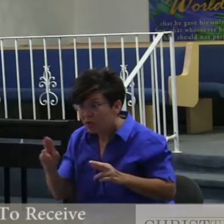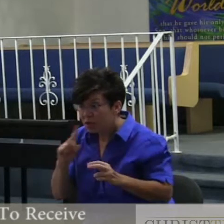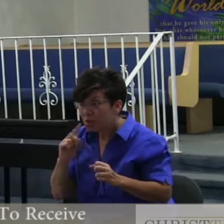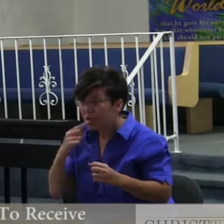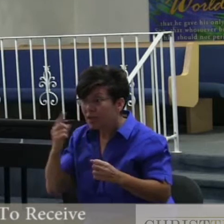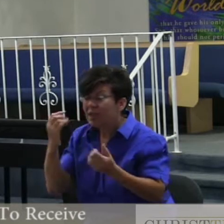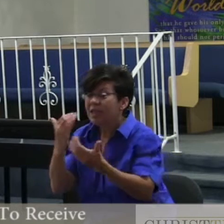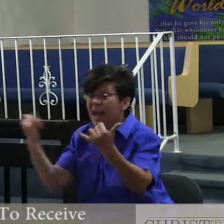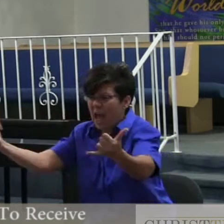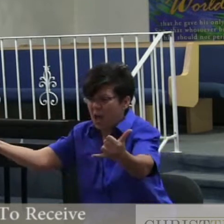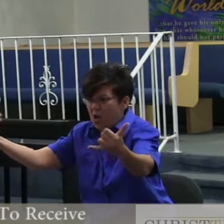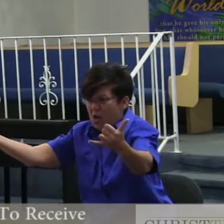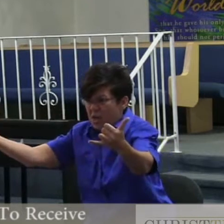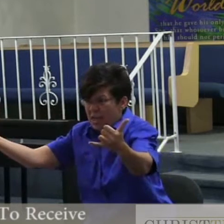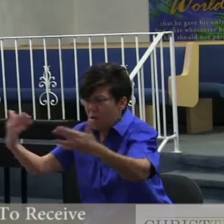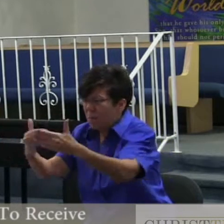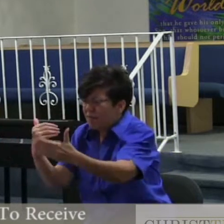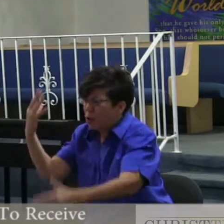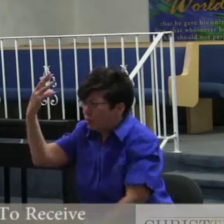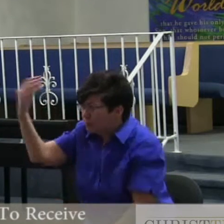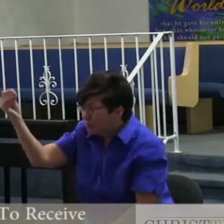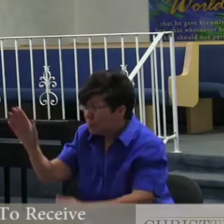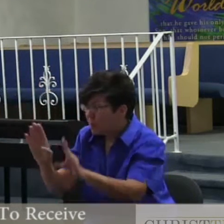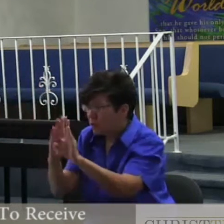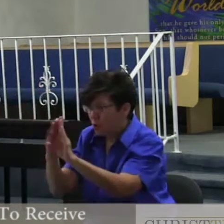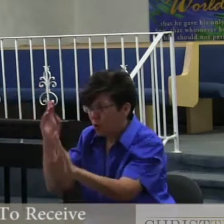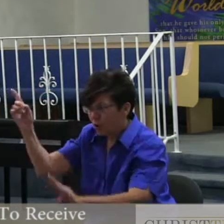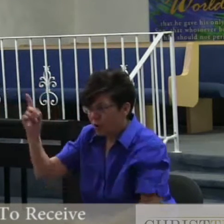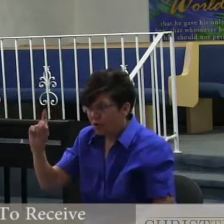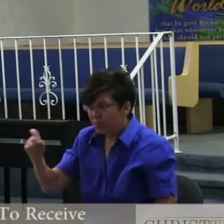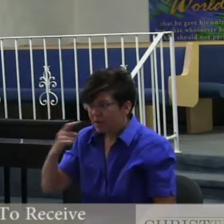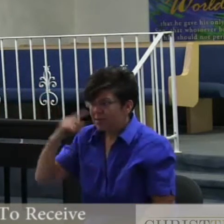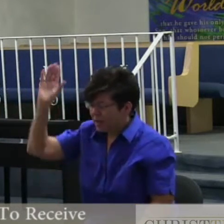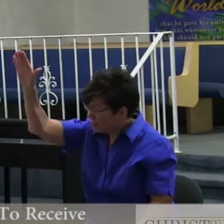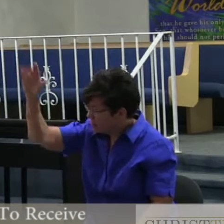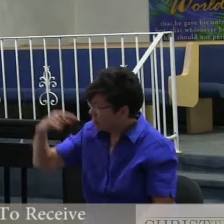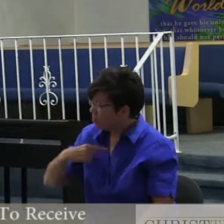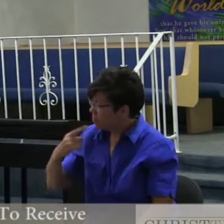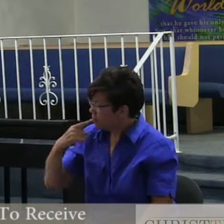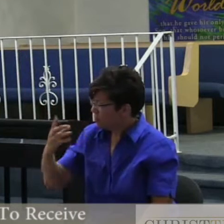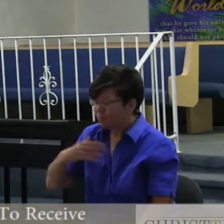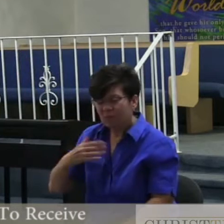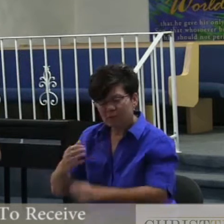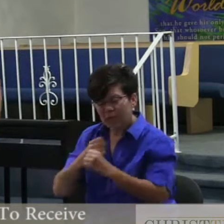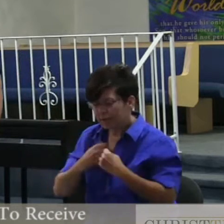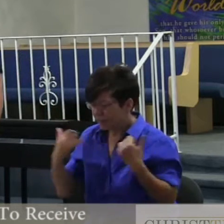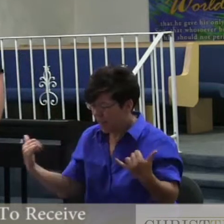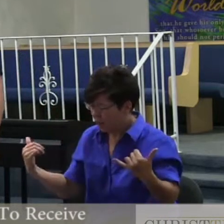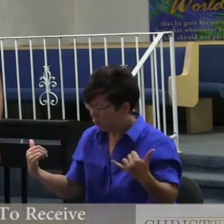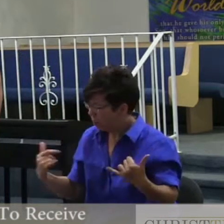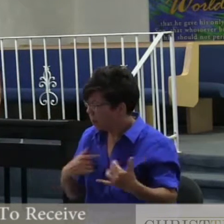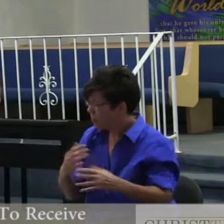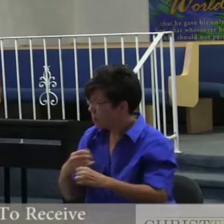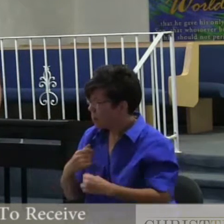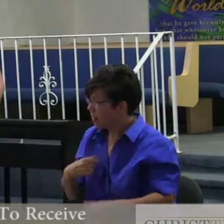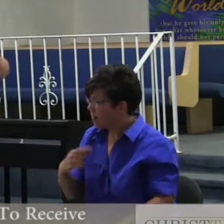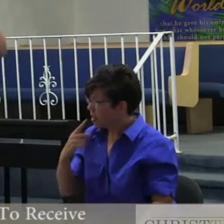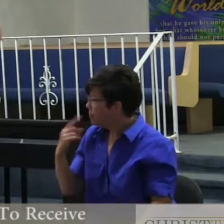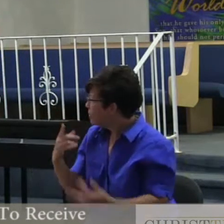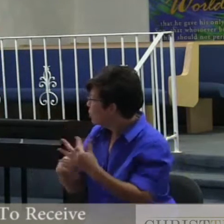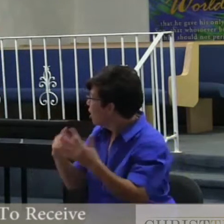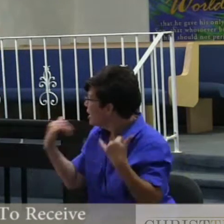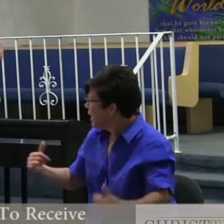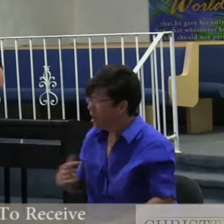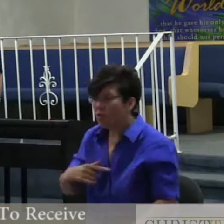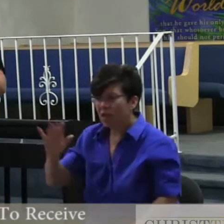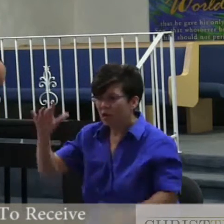now. Before you walk out the doorstep, you guys are going to see a change in my life. I'm going to start God all